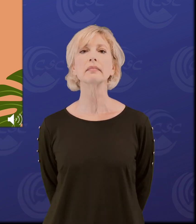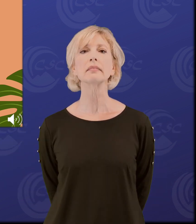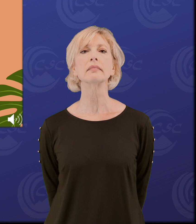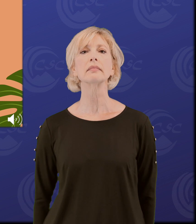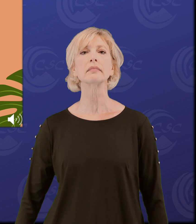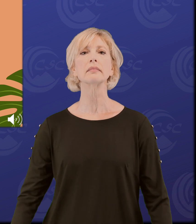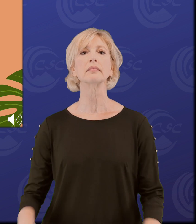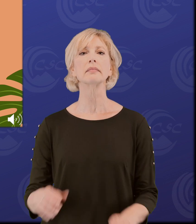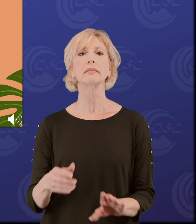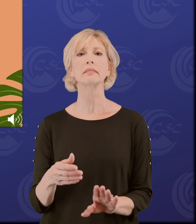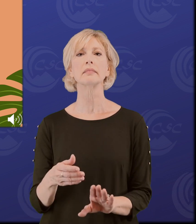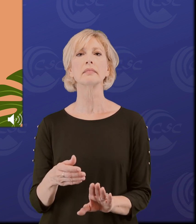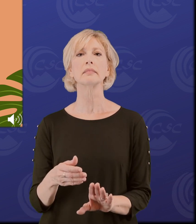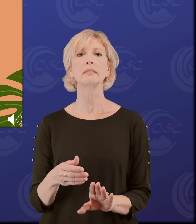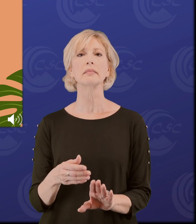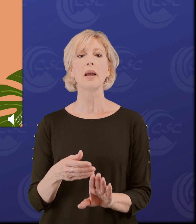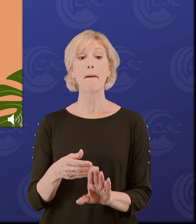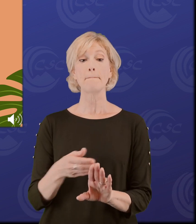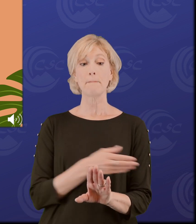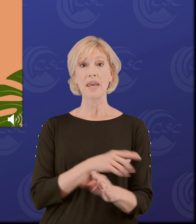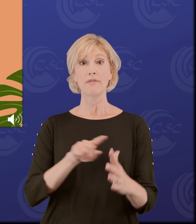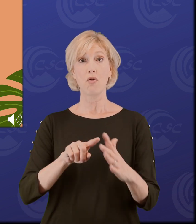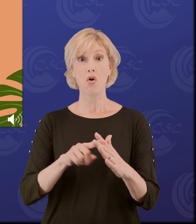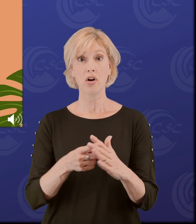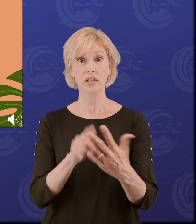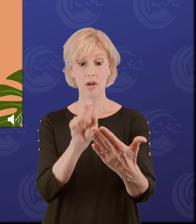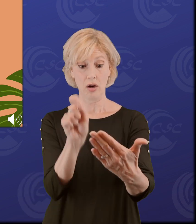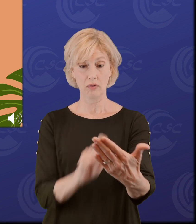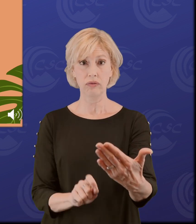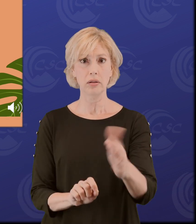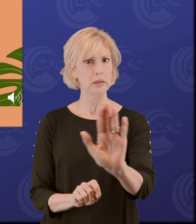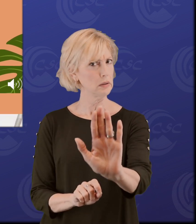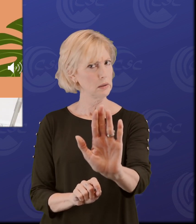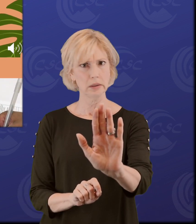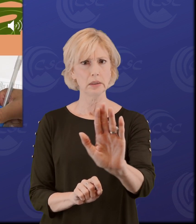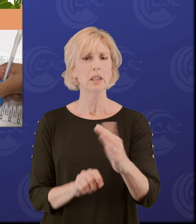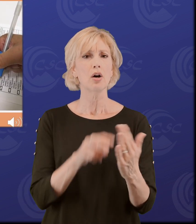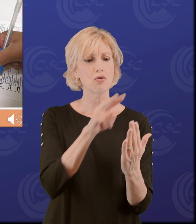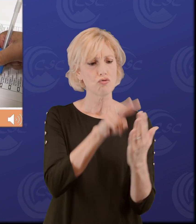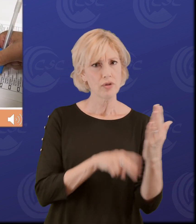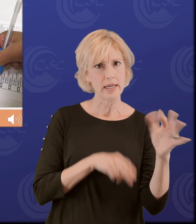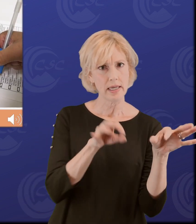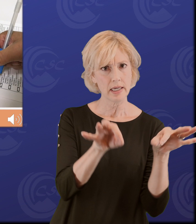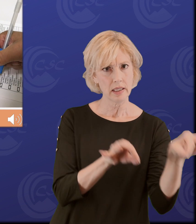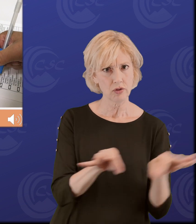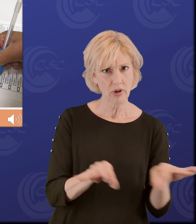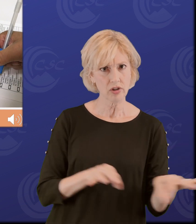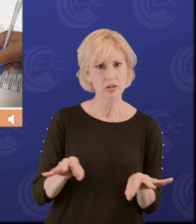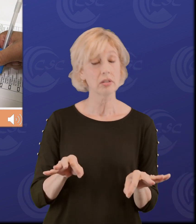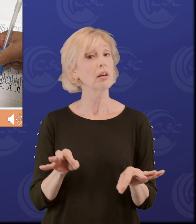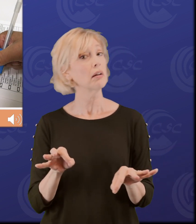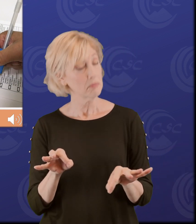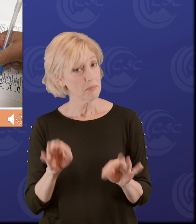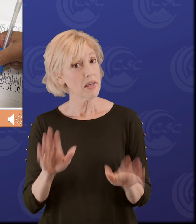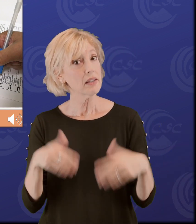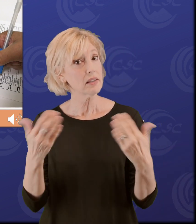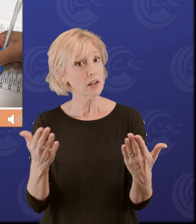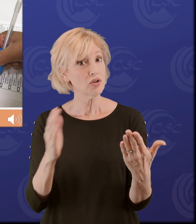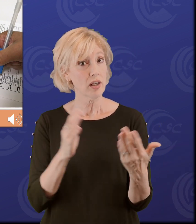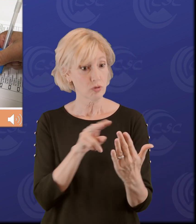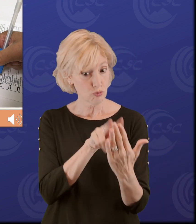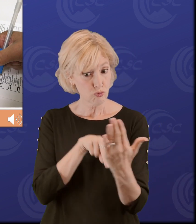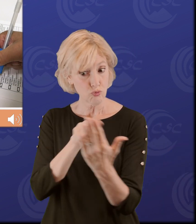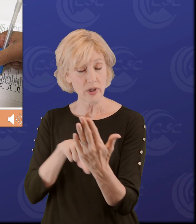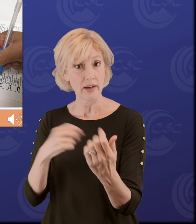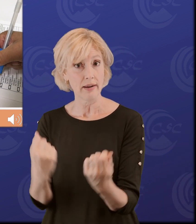Your first step is to review the instructions before you begin marking your ballot. We suggest reviewing all contests and be sure to check